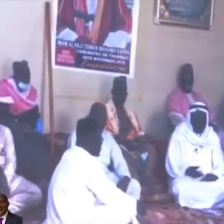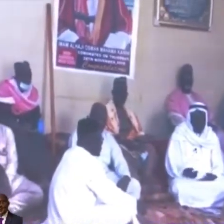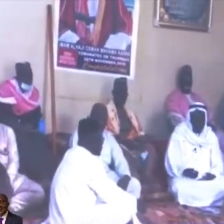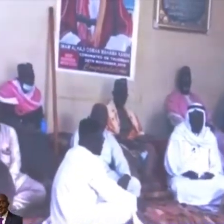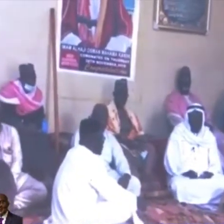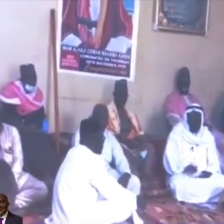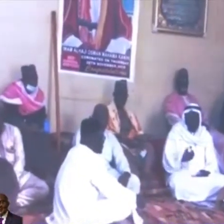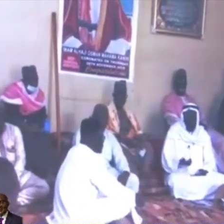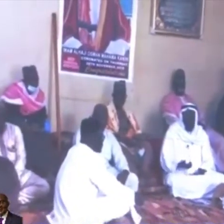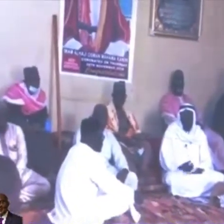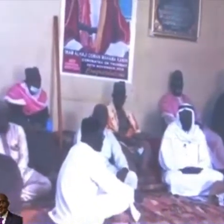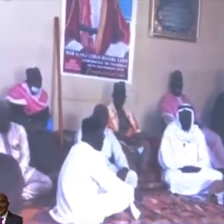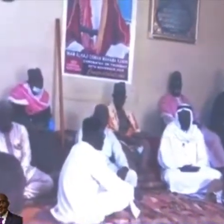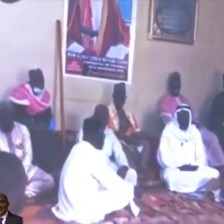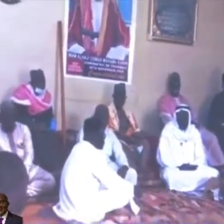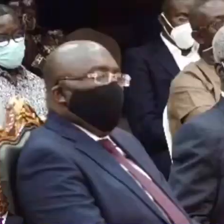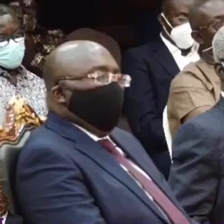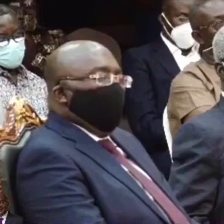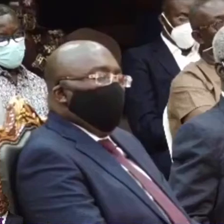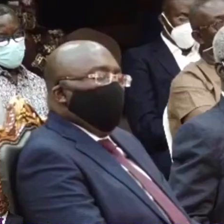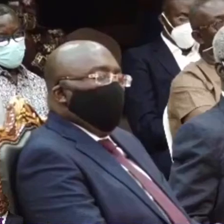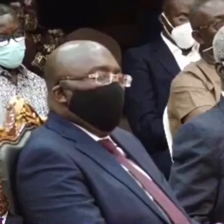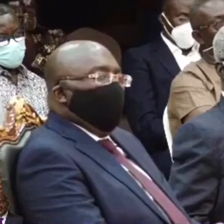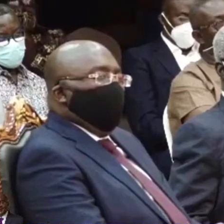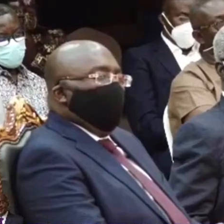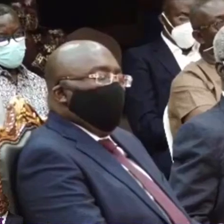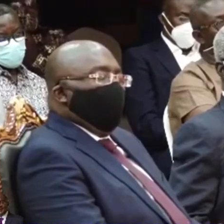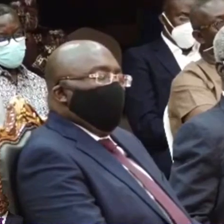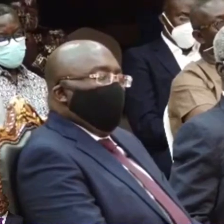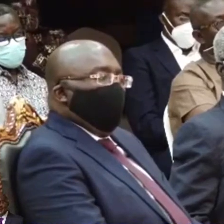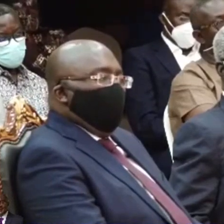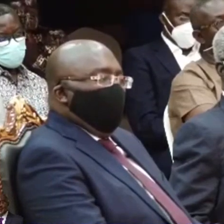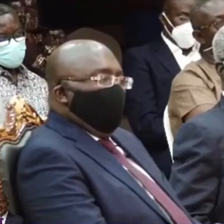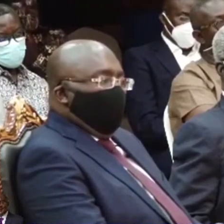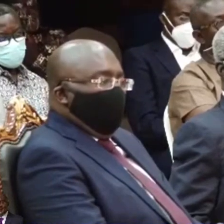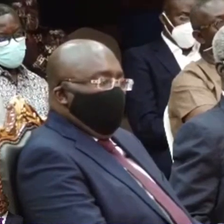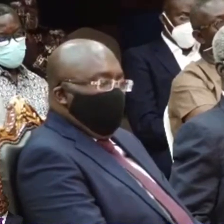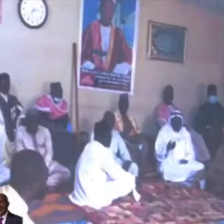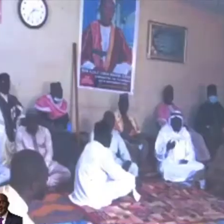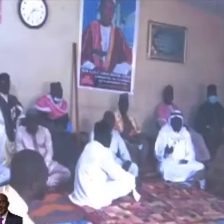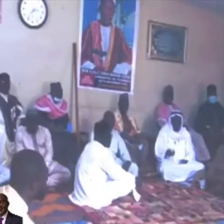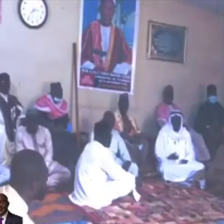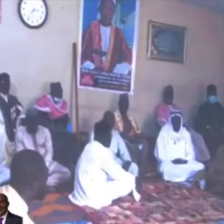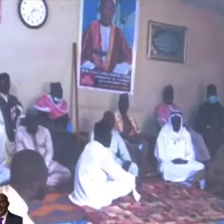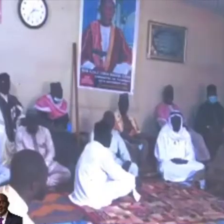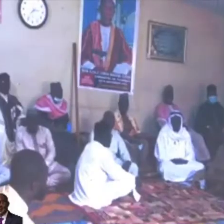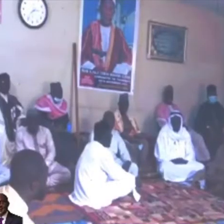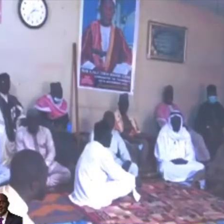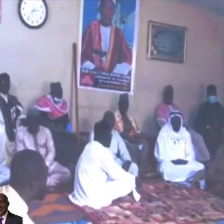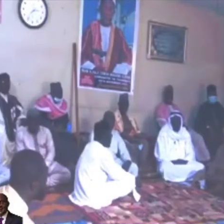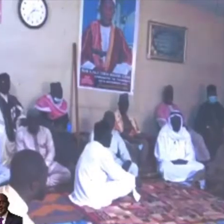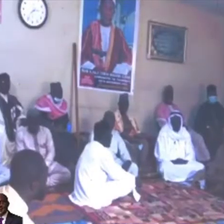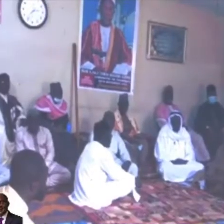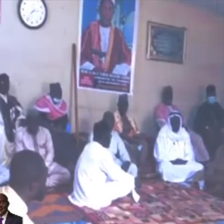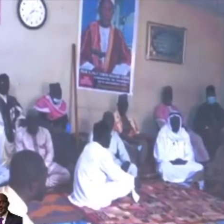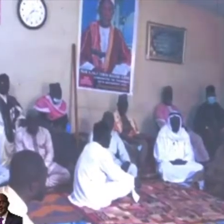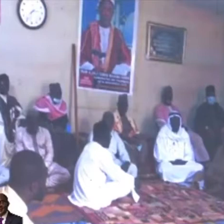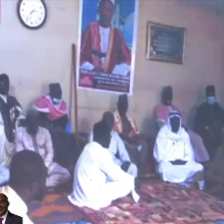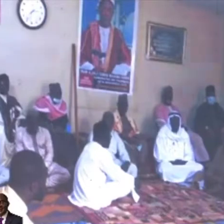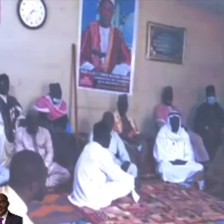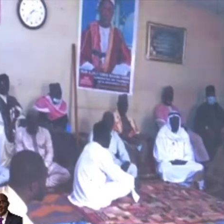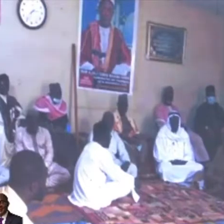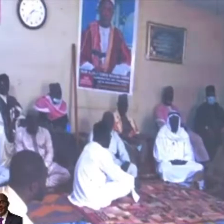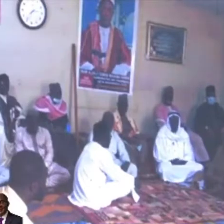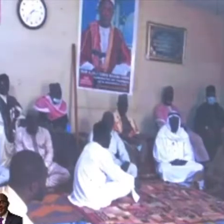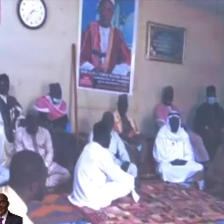voti ka president yi kan yi jan no yi uluse vote tun su handa nan ka palo